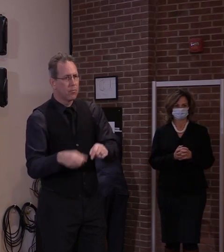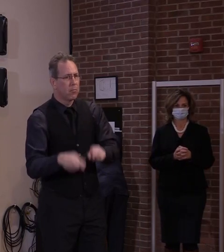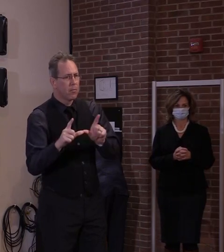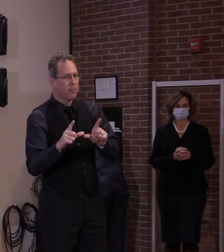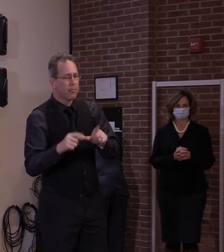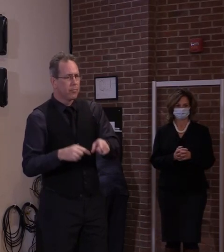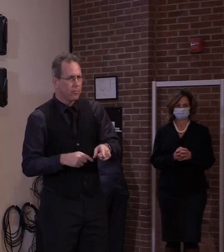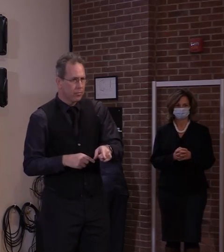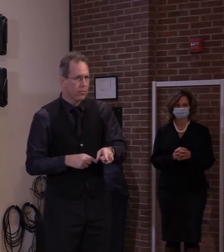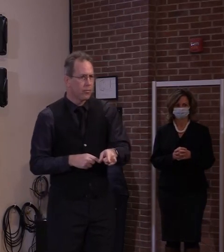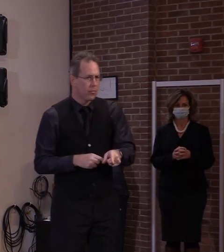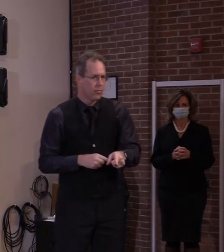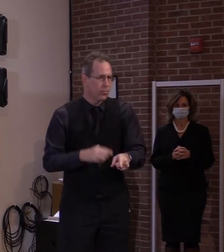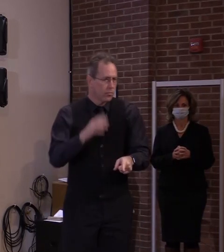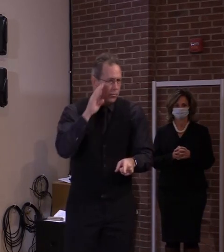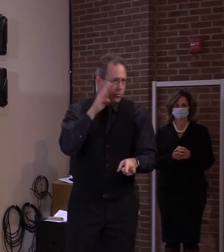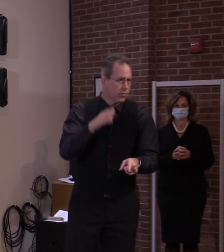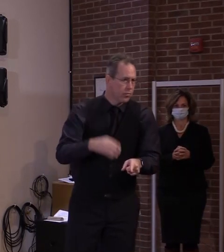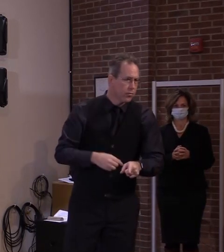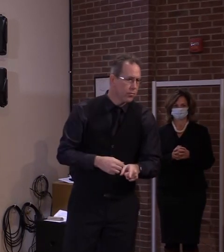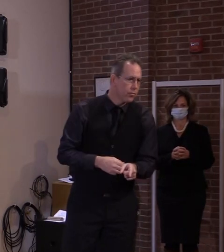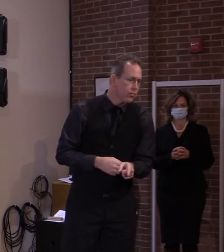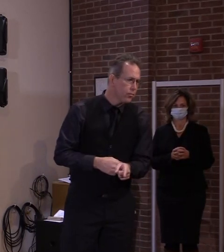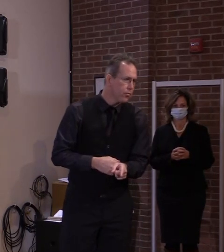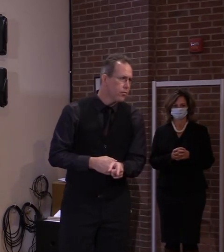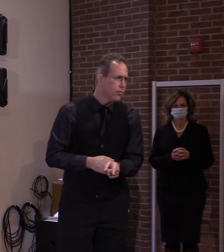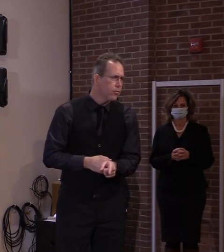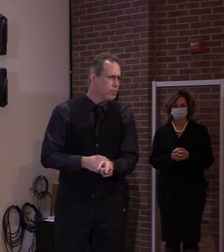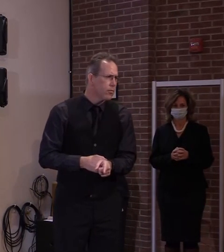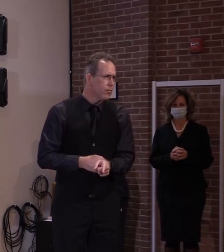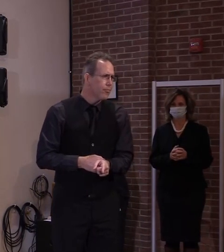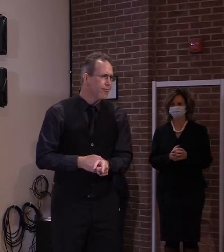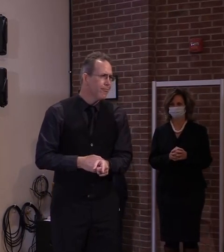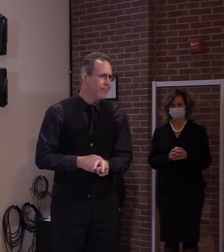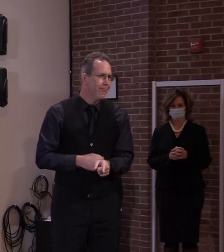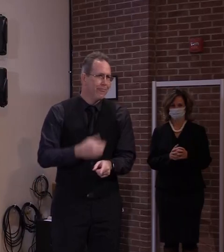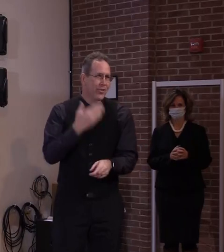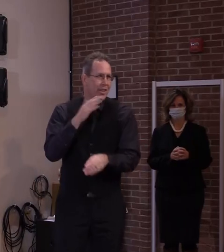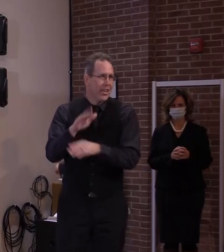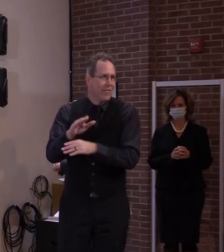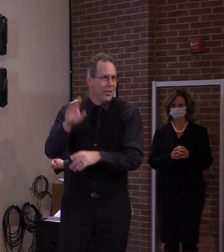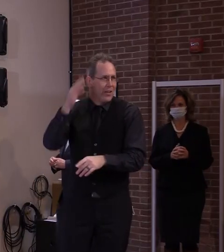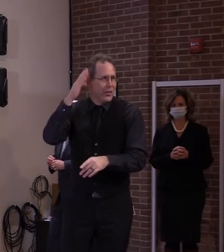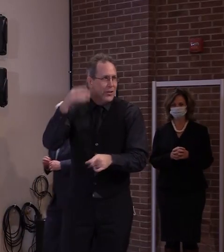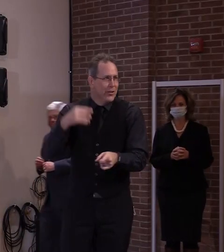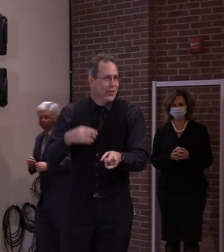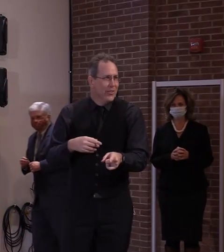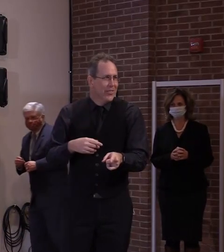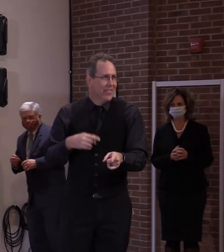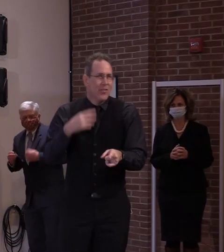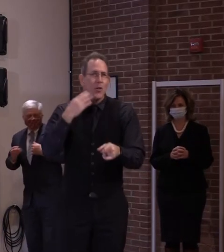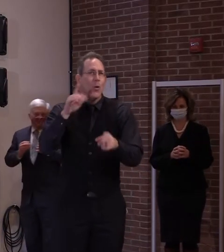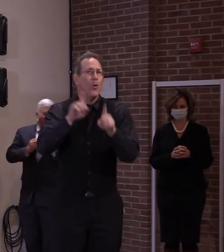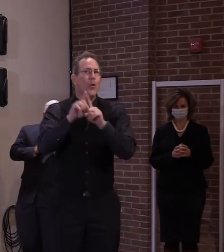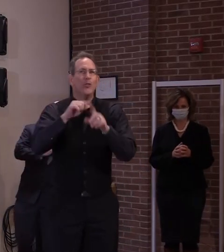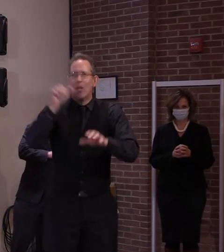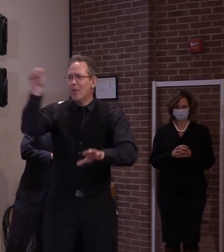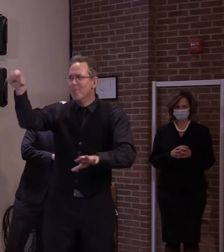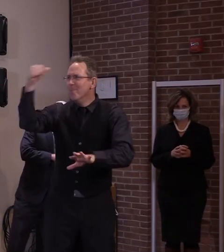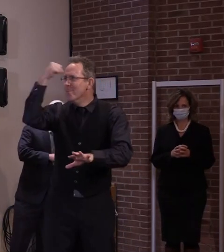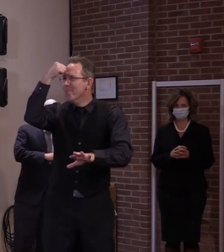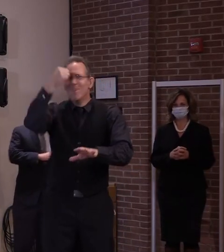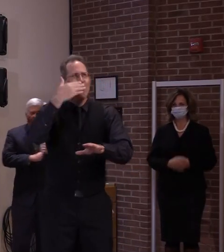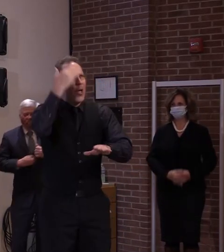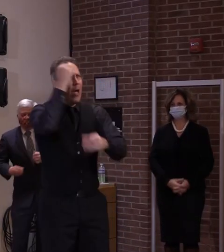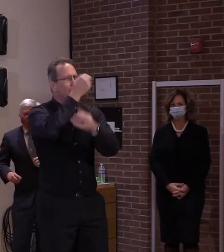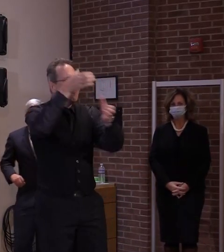Good afternoon, Governor. Hopefully I get the gold star. I don't have anything for you this week. Yes, you definitely do. Gold star. Thank